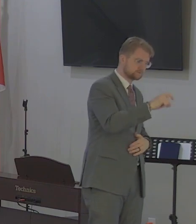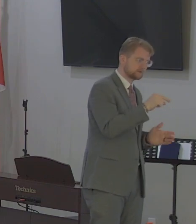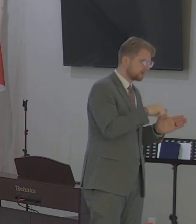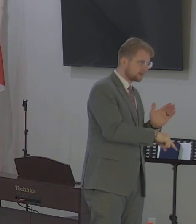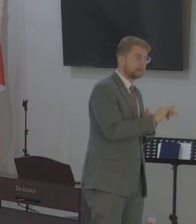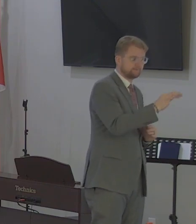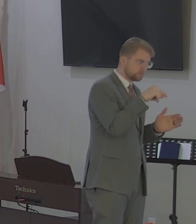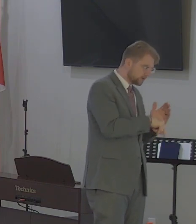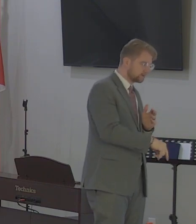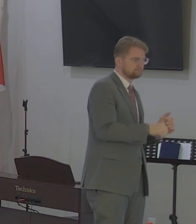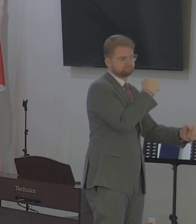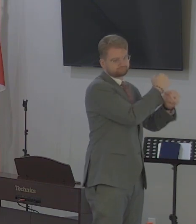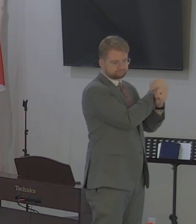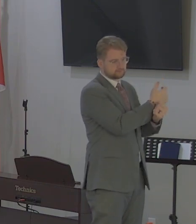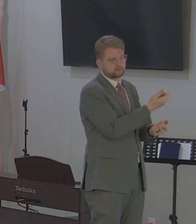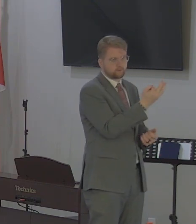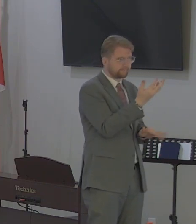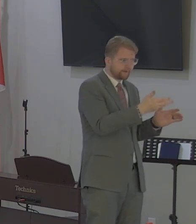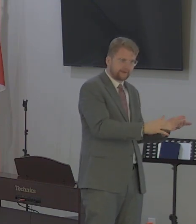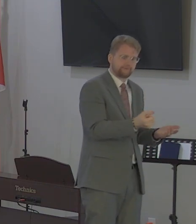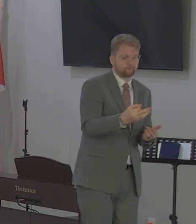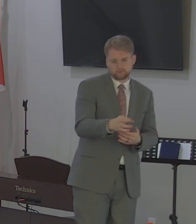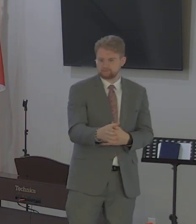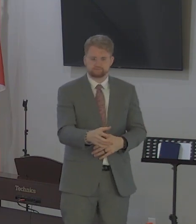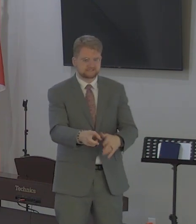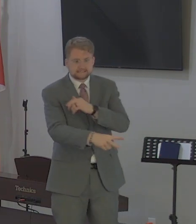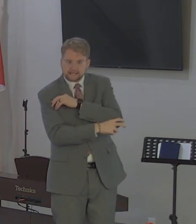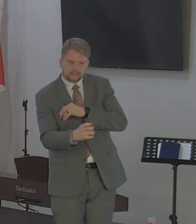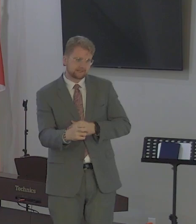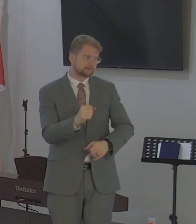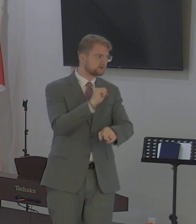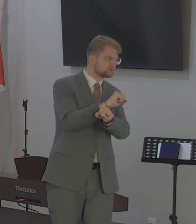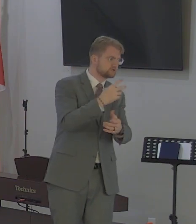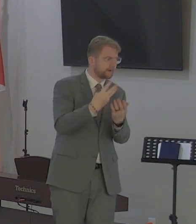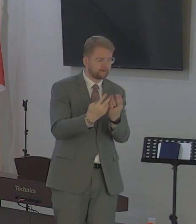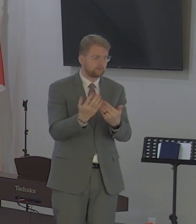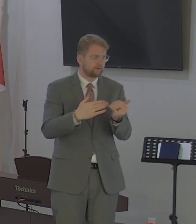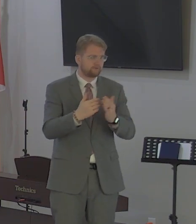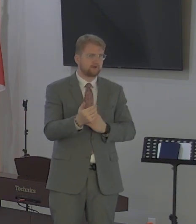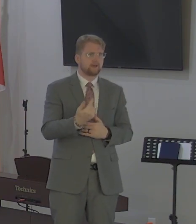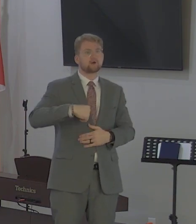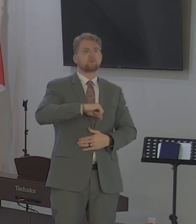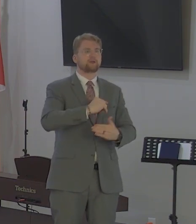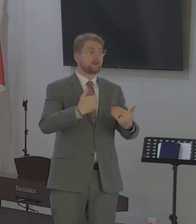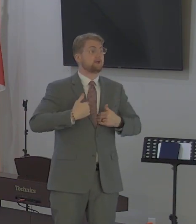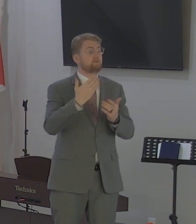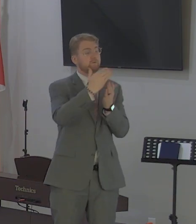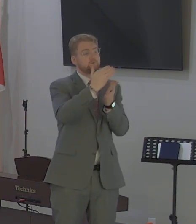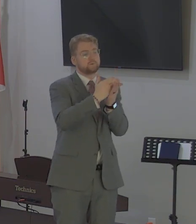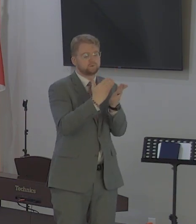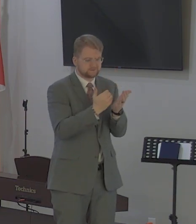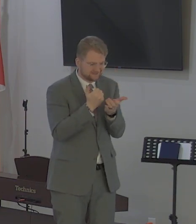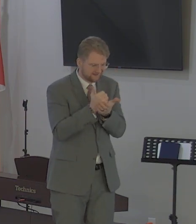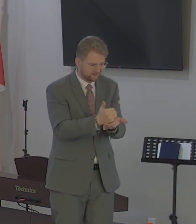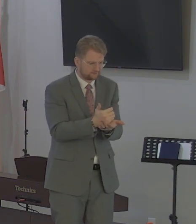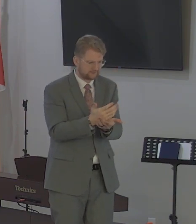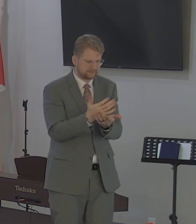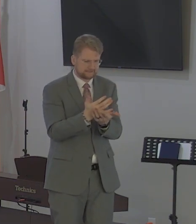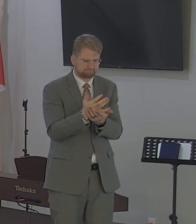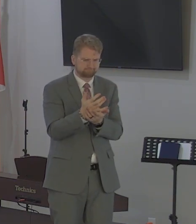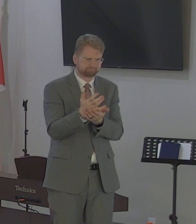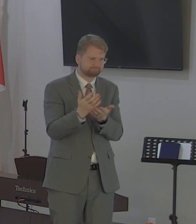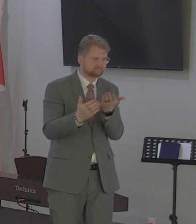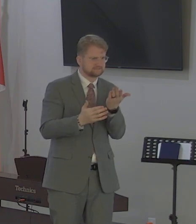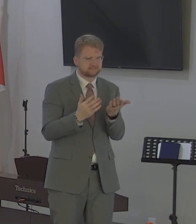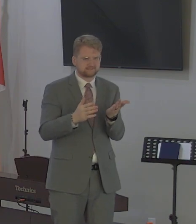say it? Guidelines that maintain that freedom. A lot of times, maybe you've heard it this way. I know that I've heard it several times. There's a